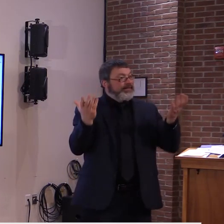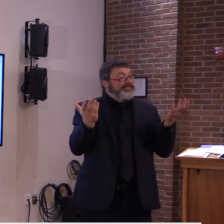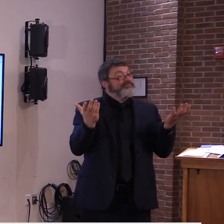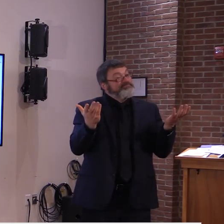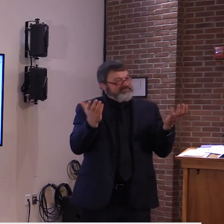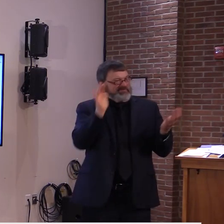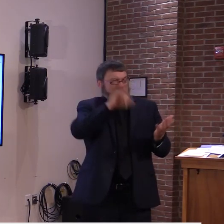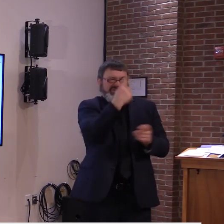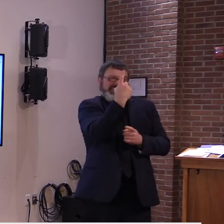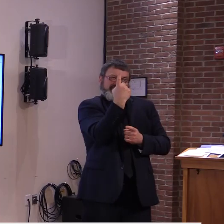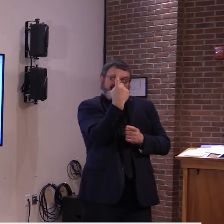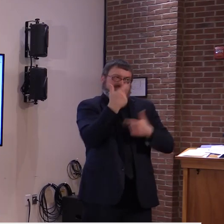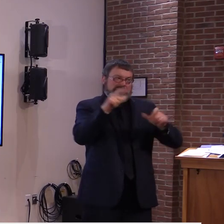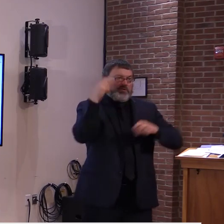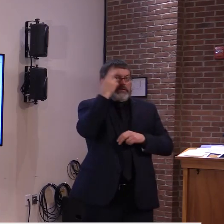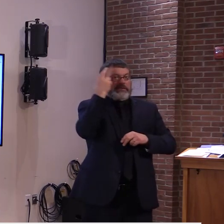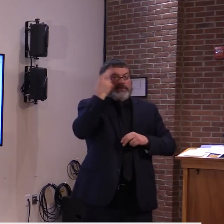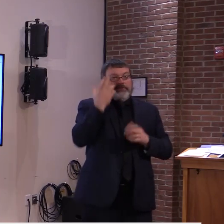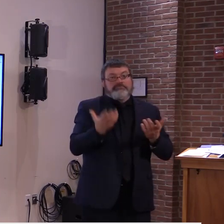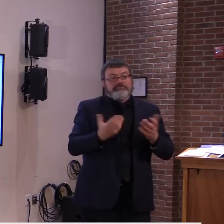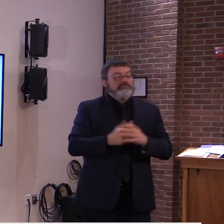about Thanksgiving in a second.